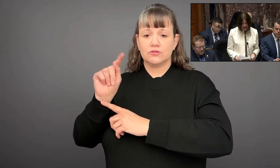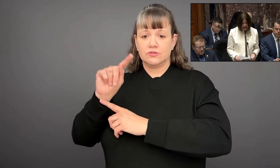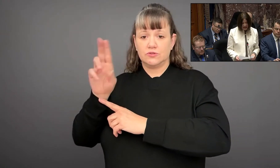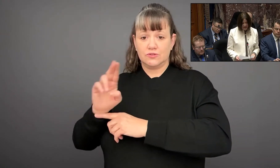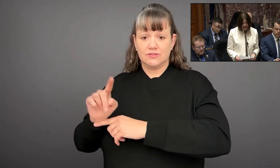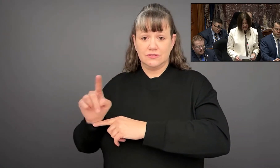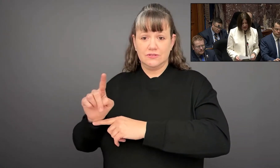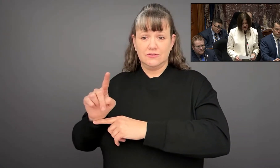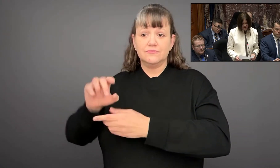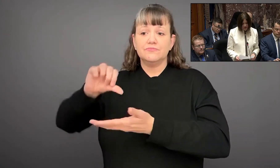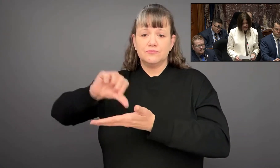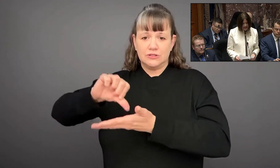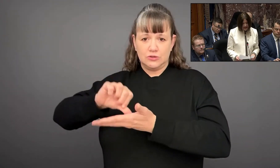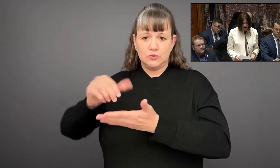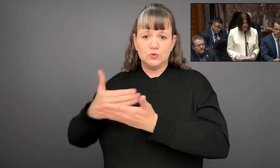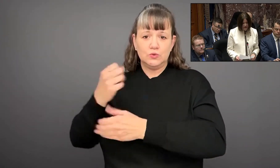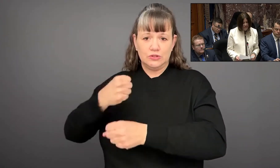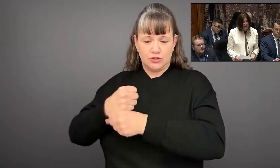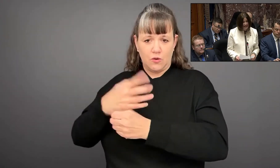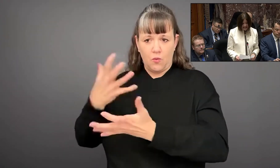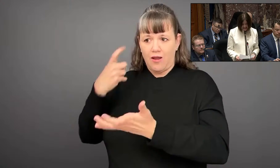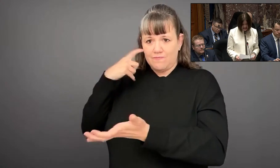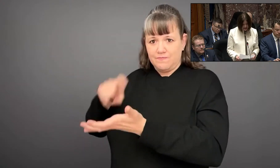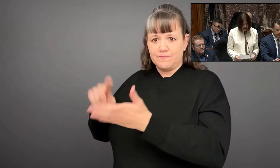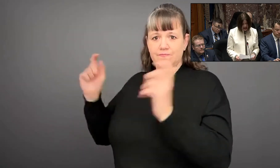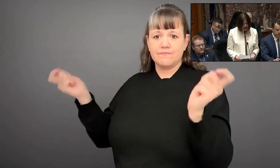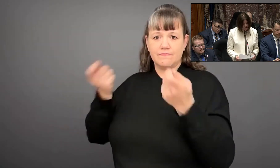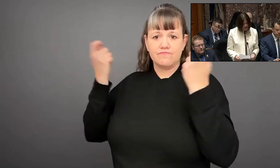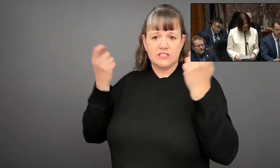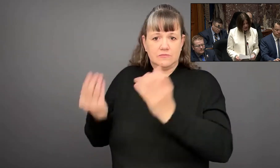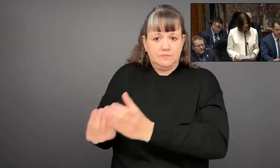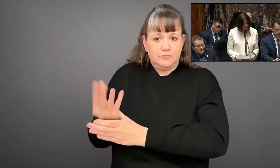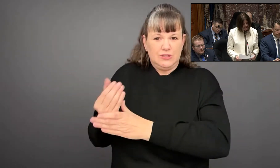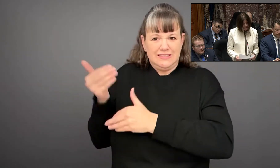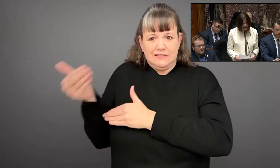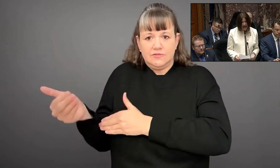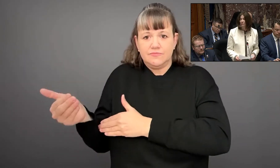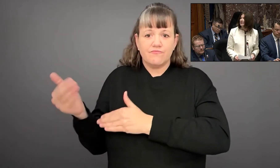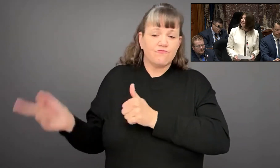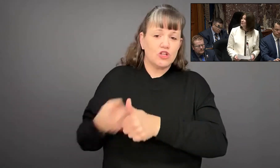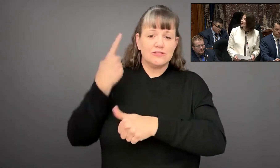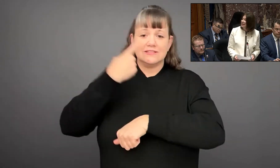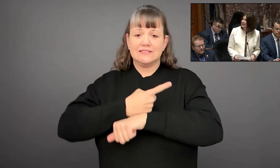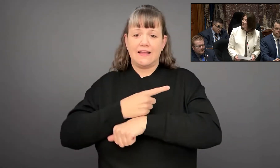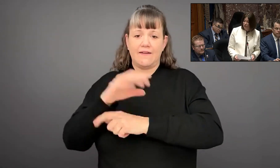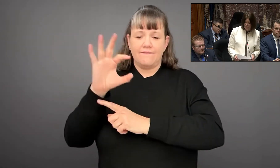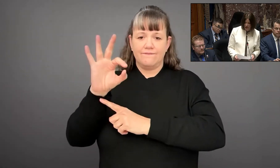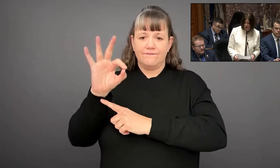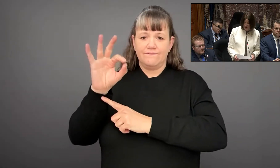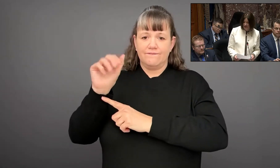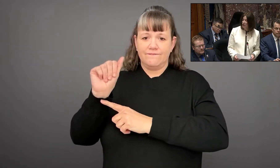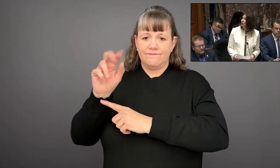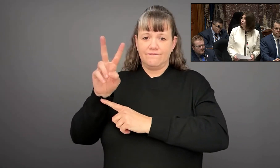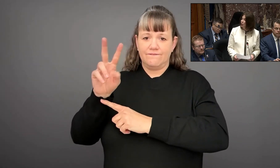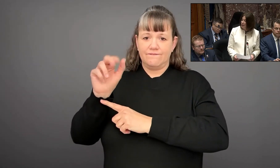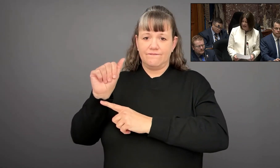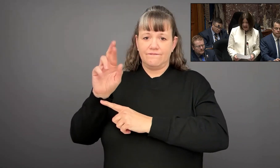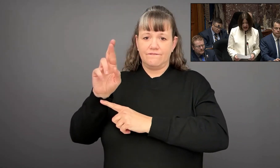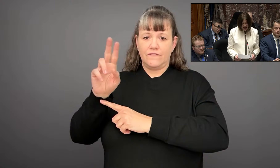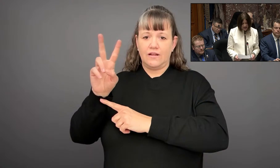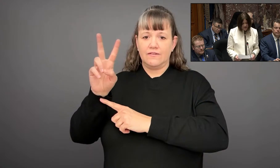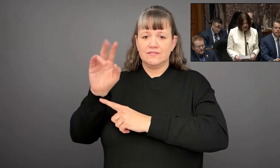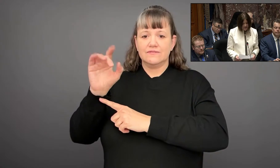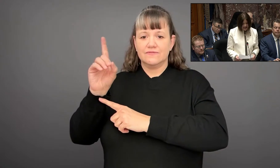worldwide. It begins on the first day of Farvardin, around March 20th, and symbolizes renewal,